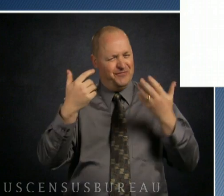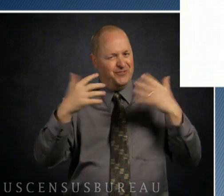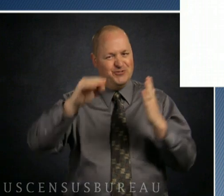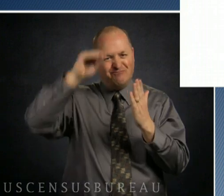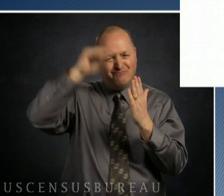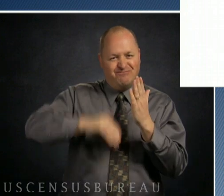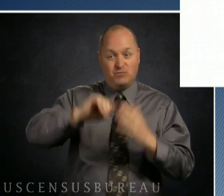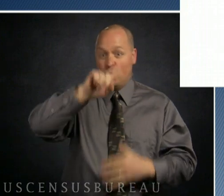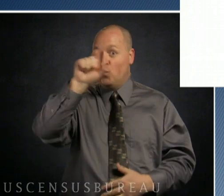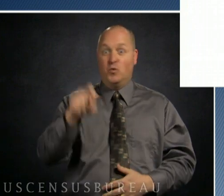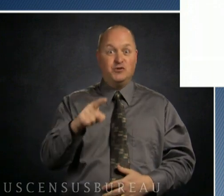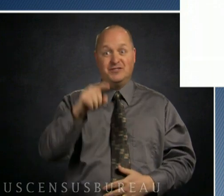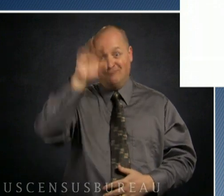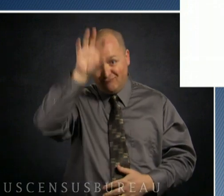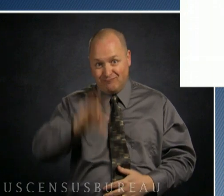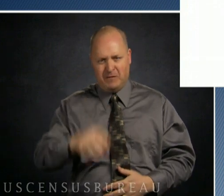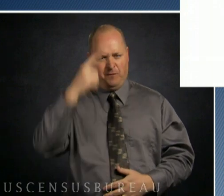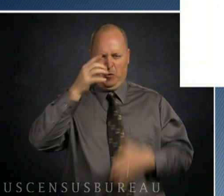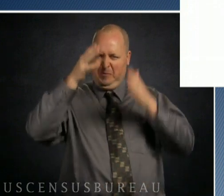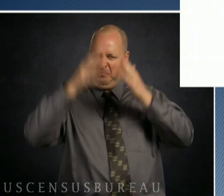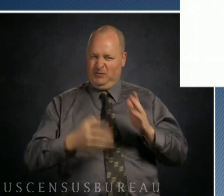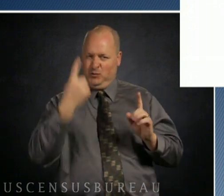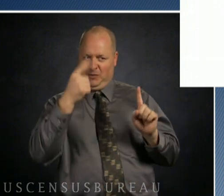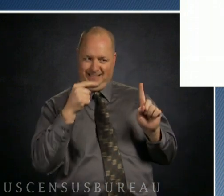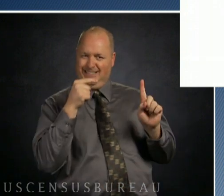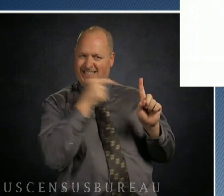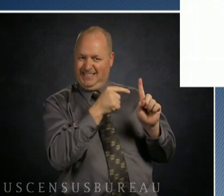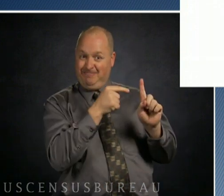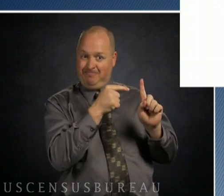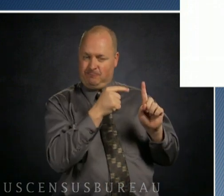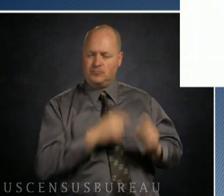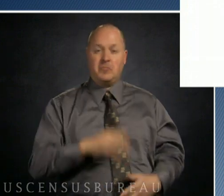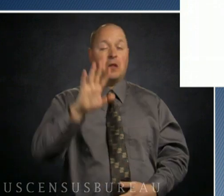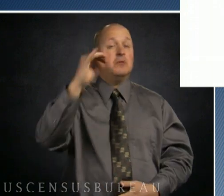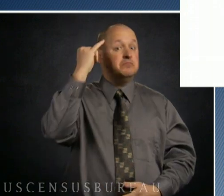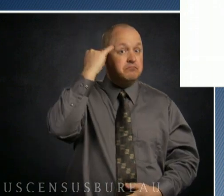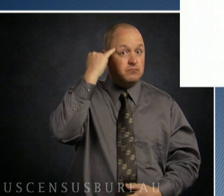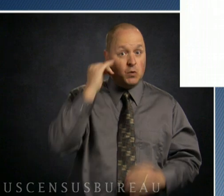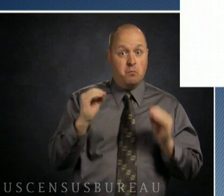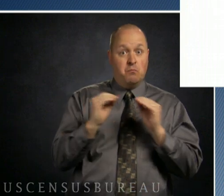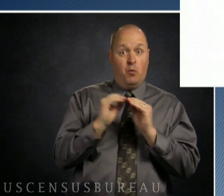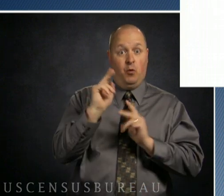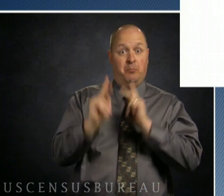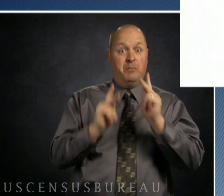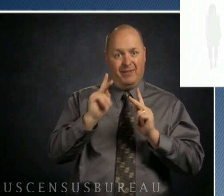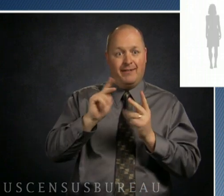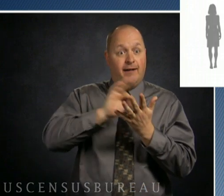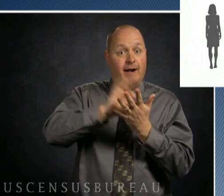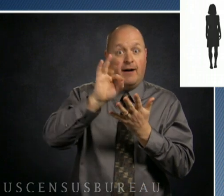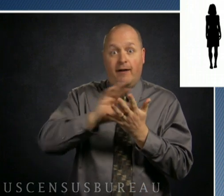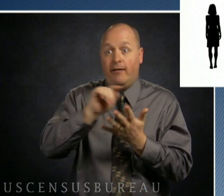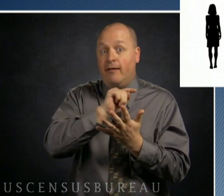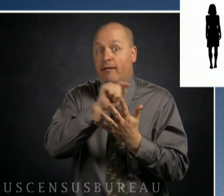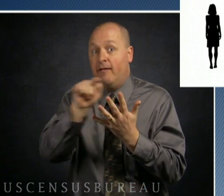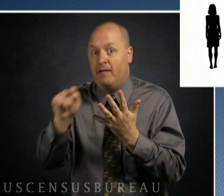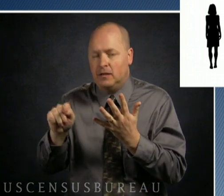Congratulations! You have completed the questions for person 1. If more people were counted in question